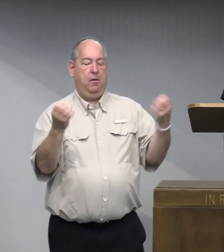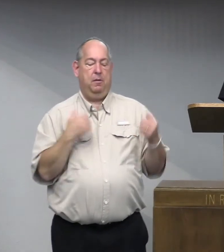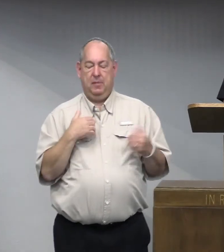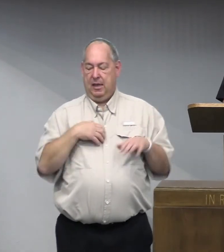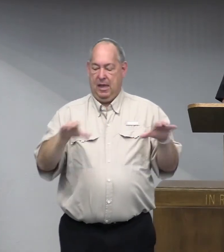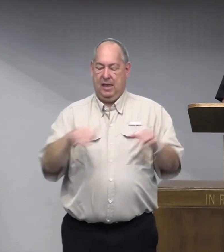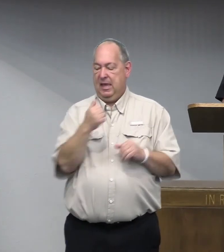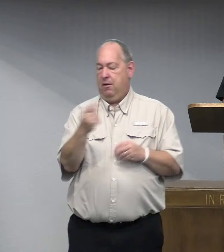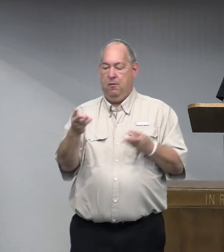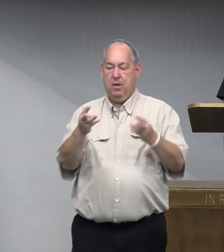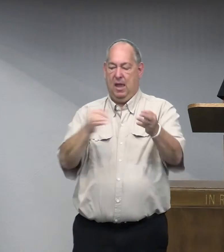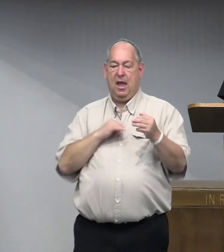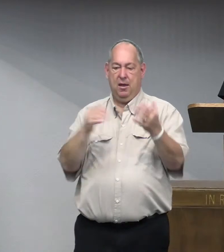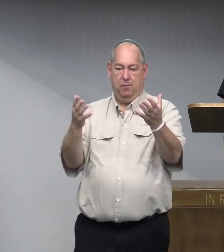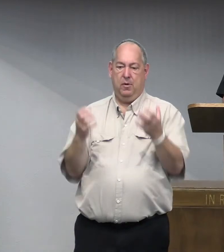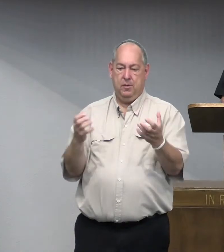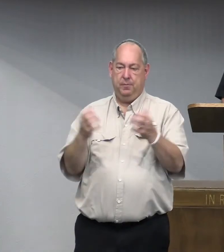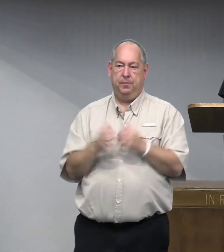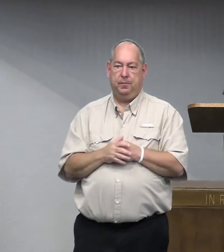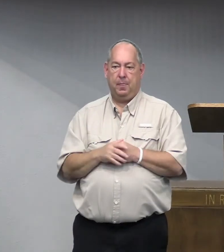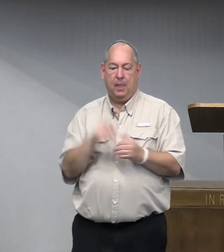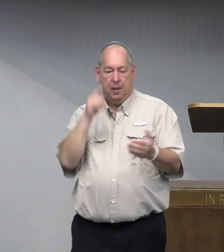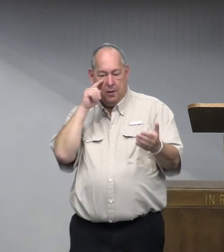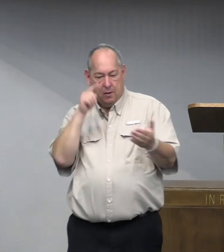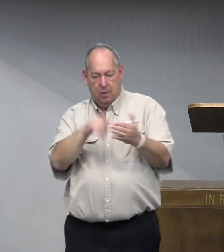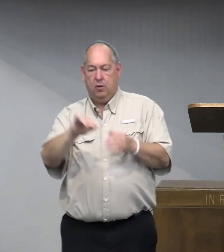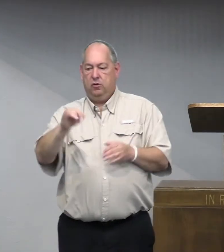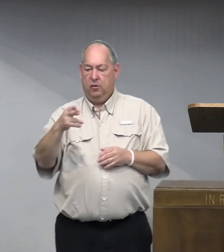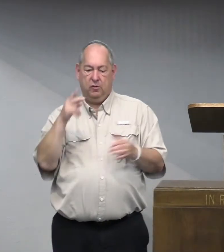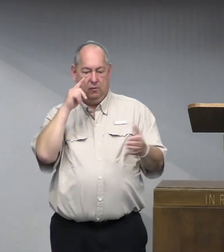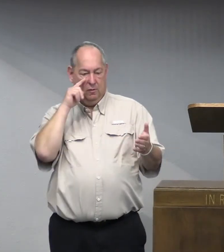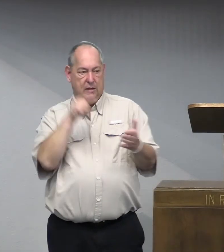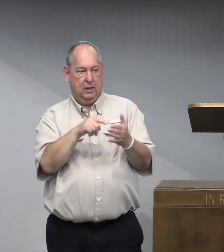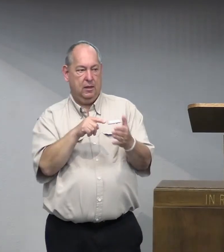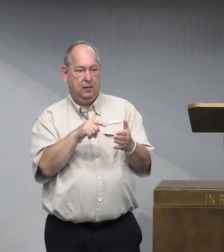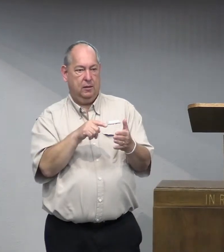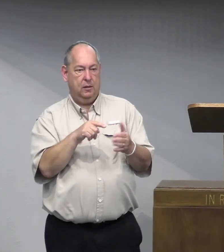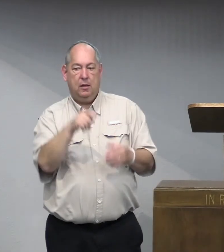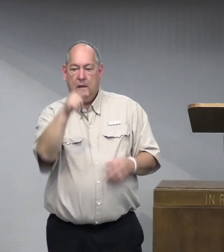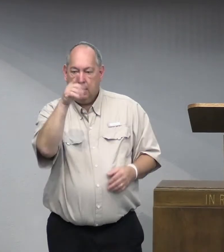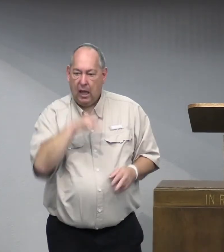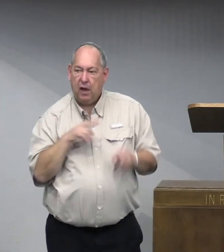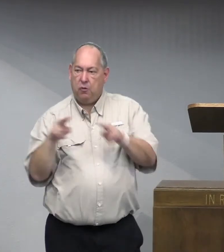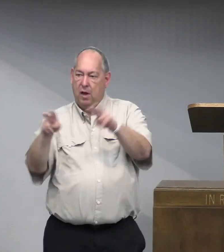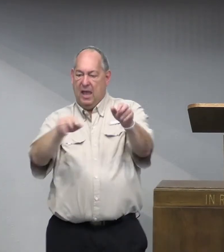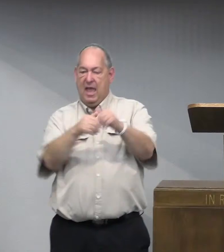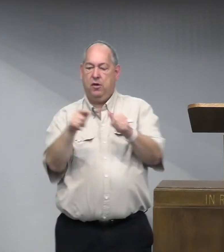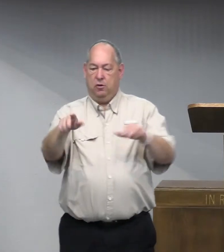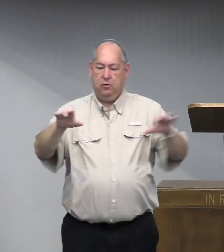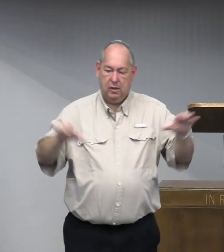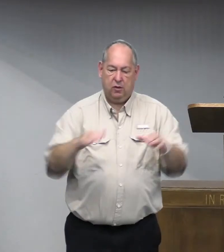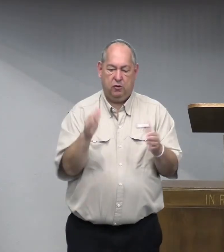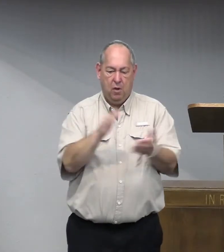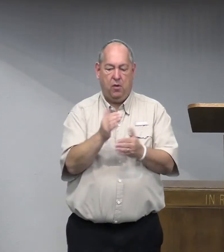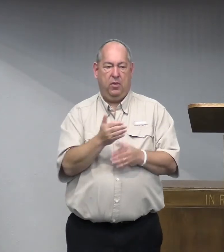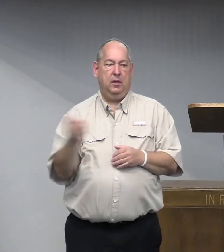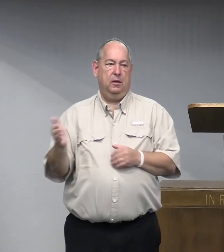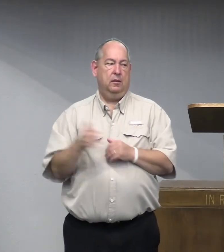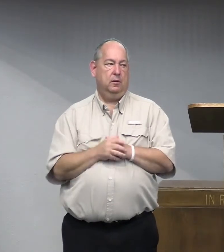way that I want. Recognize what Joseph recognized. God is watching how you handle the small